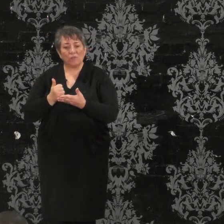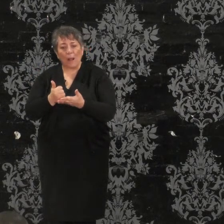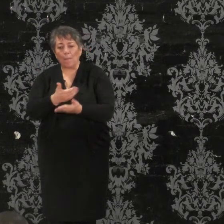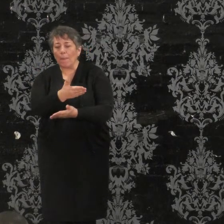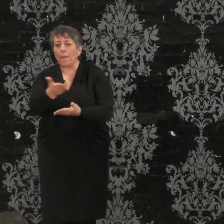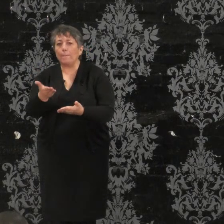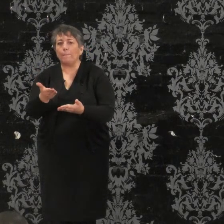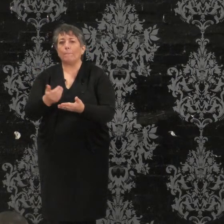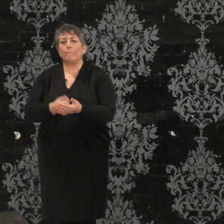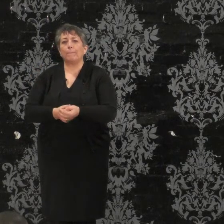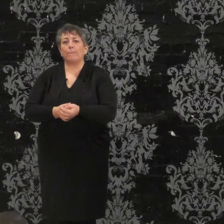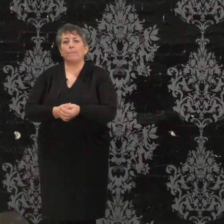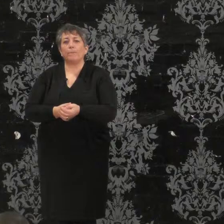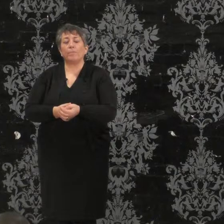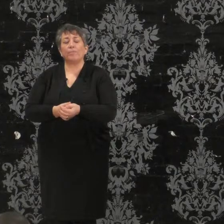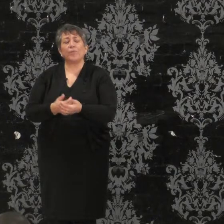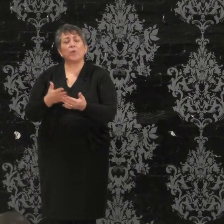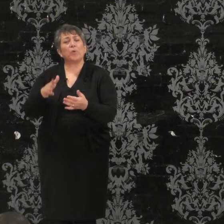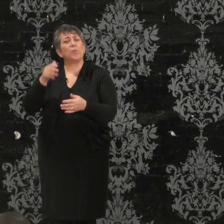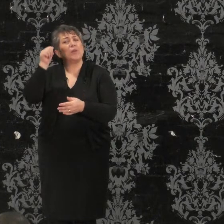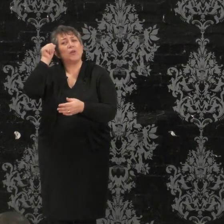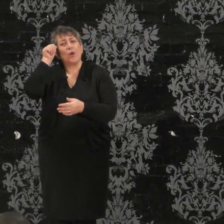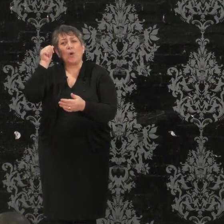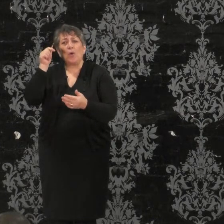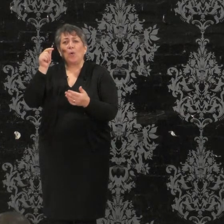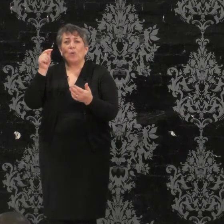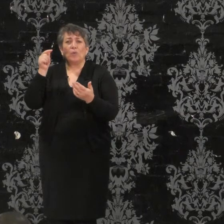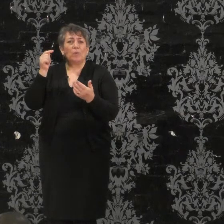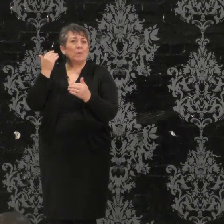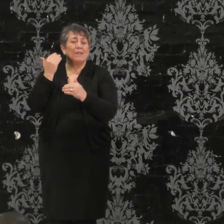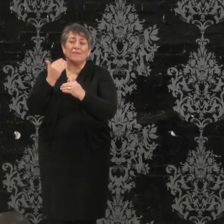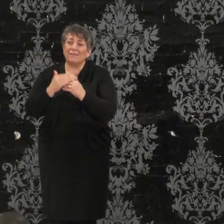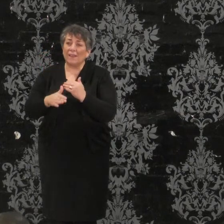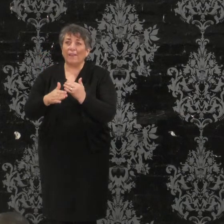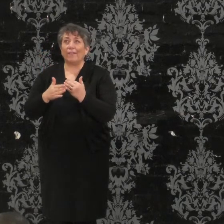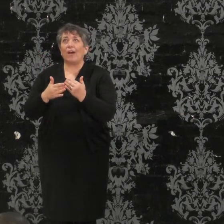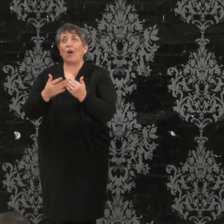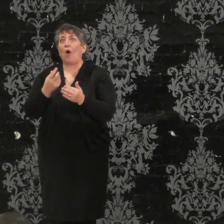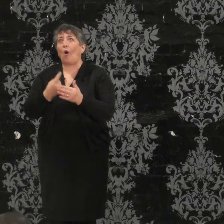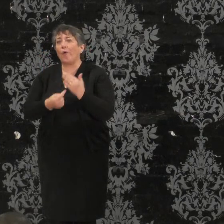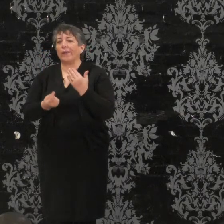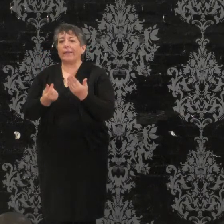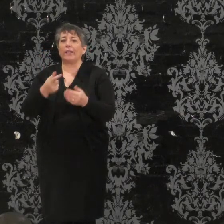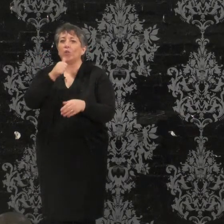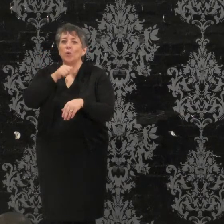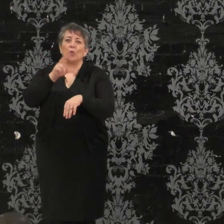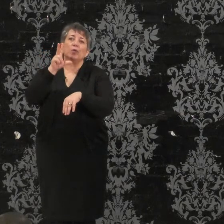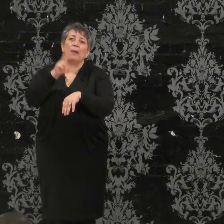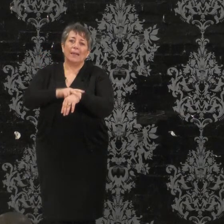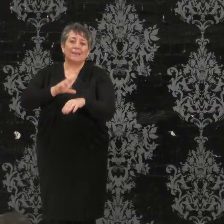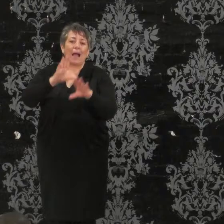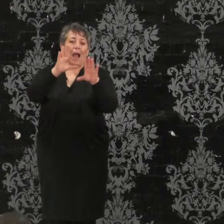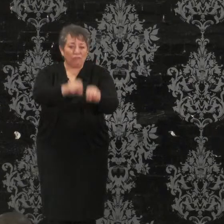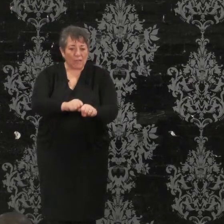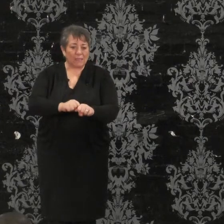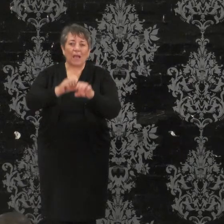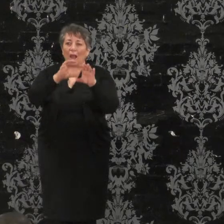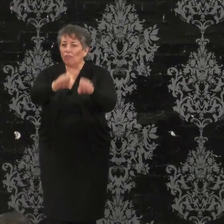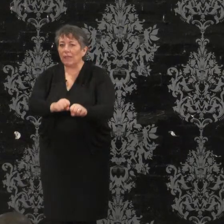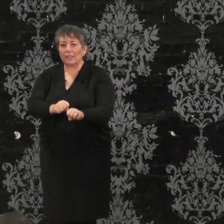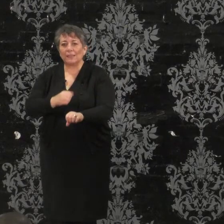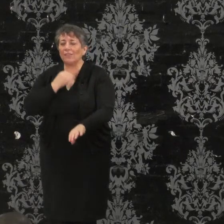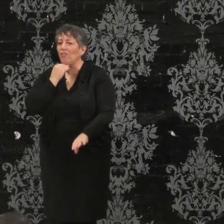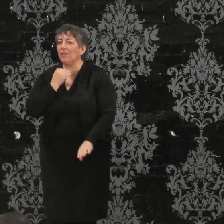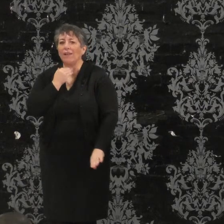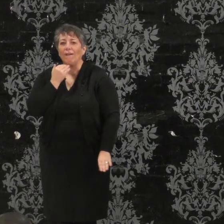We know that we'll never be able to simply arrest our way out of the problem, and that we